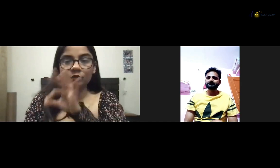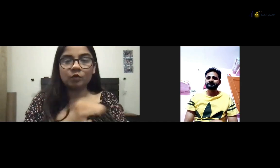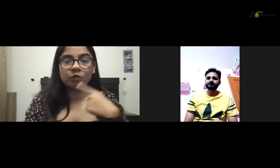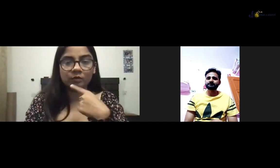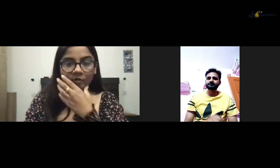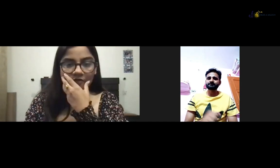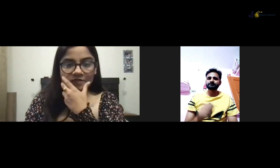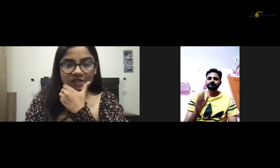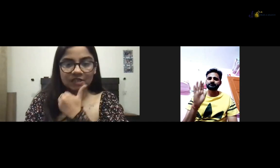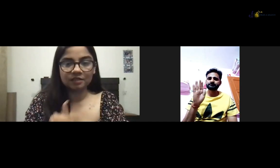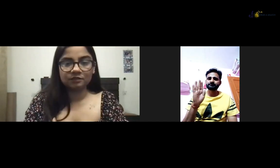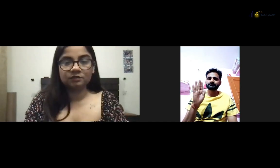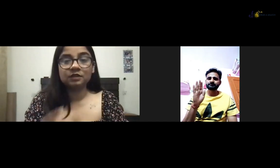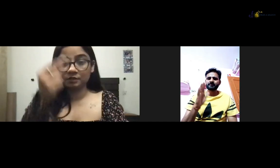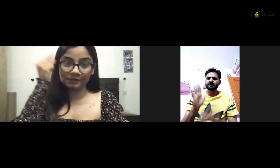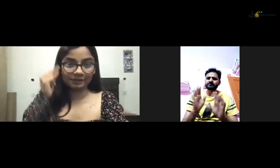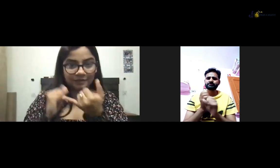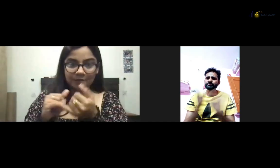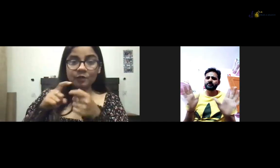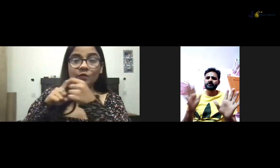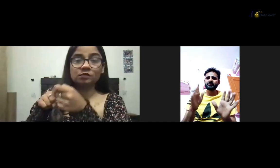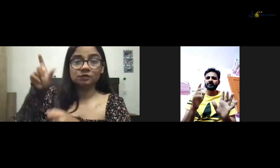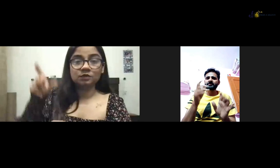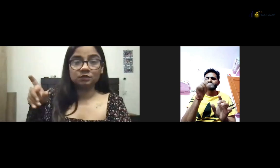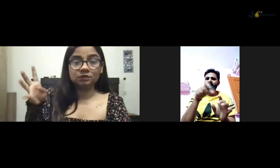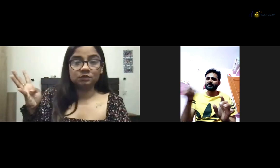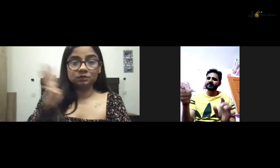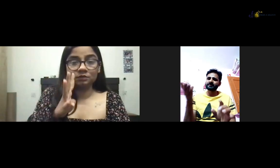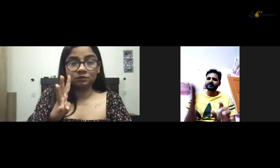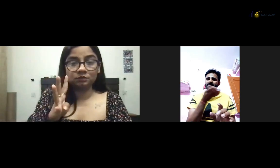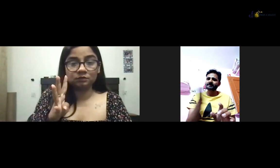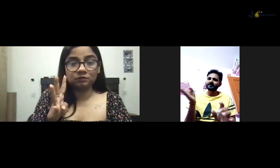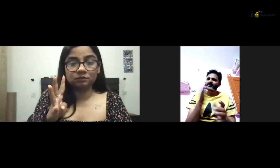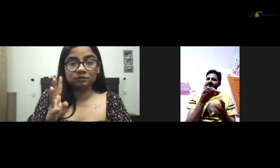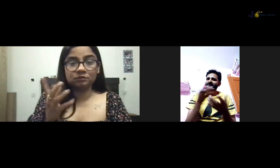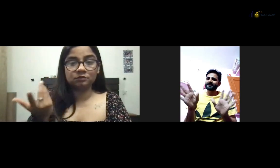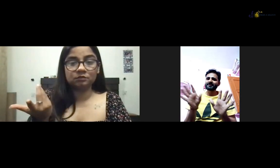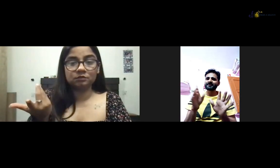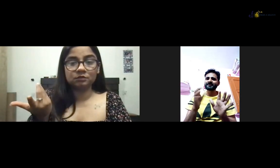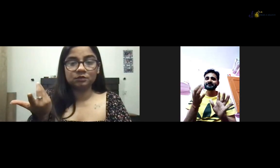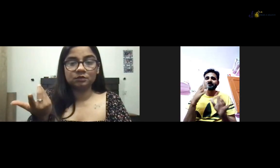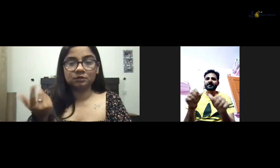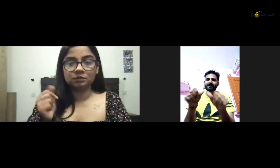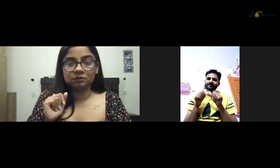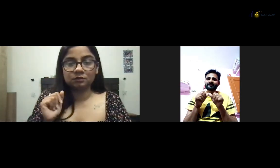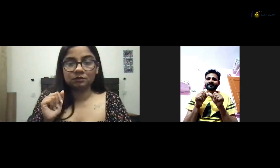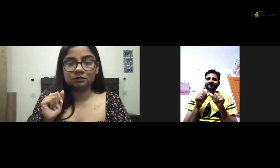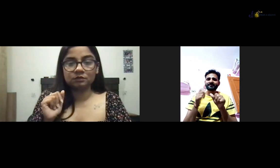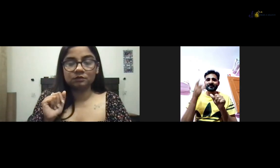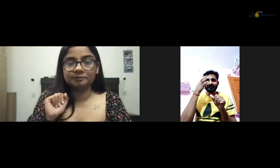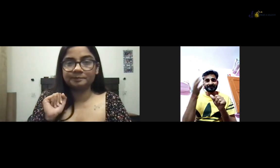Then, so from which panelist you want to ask? So it's a general questions. Anyone you can